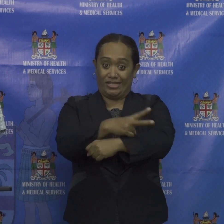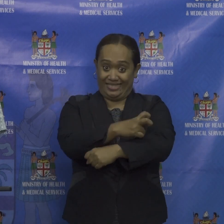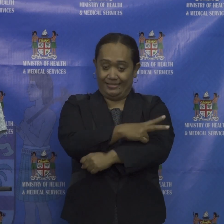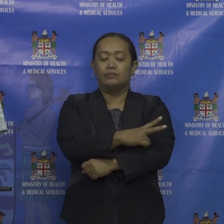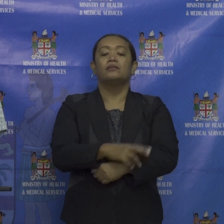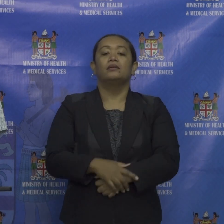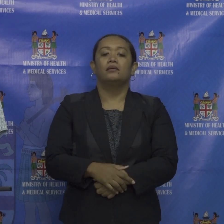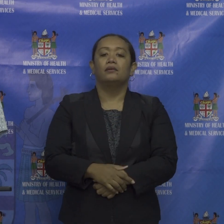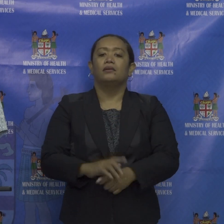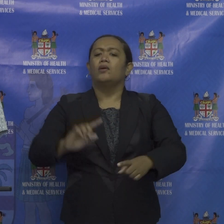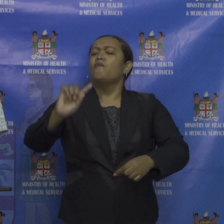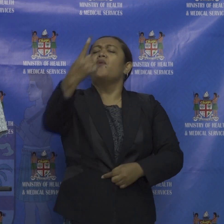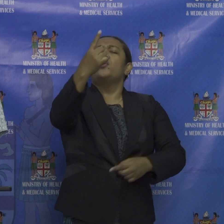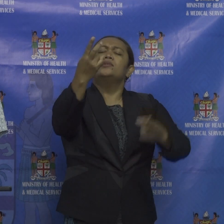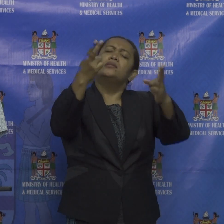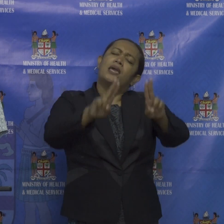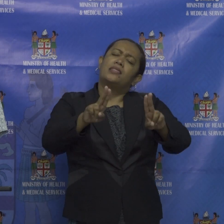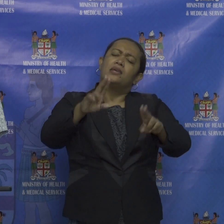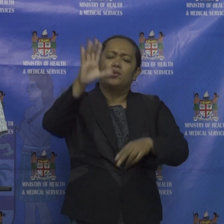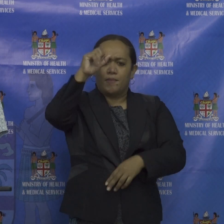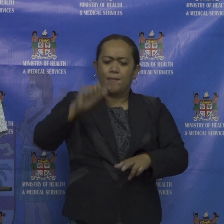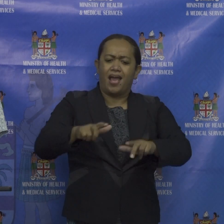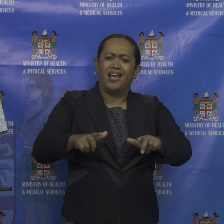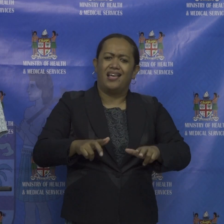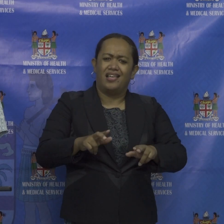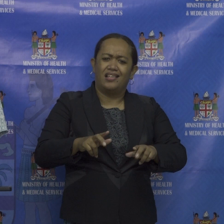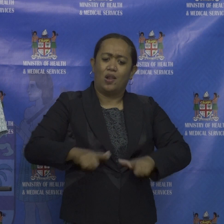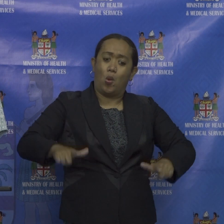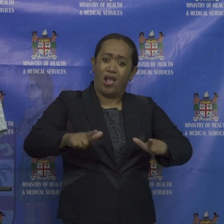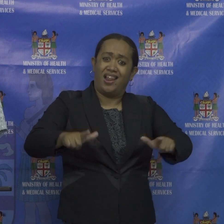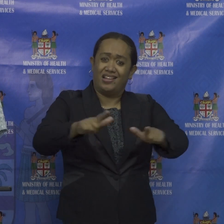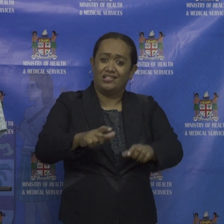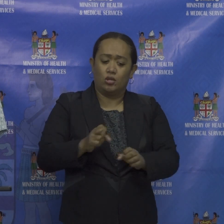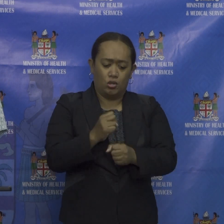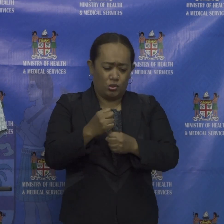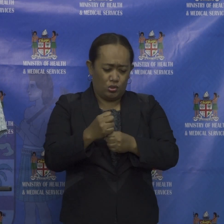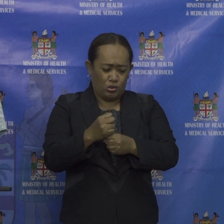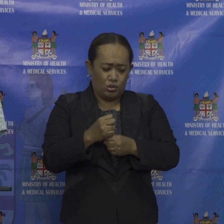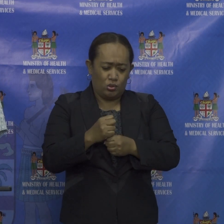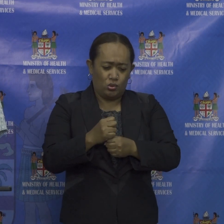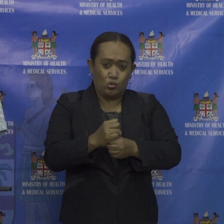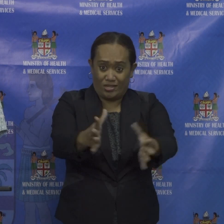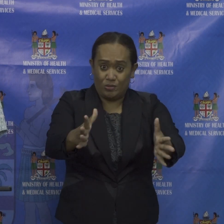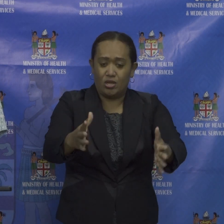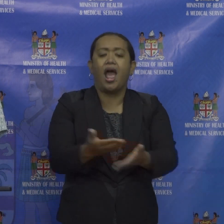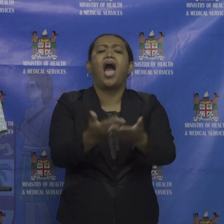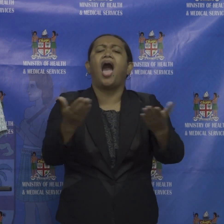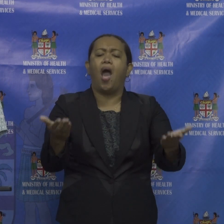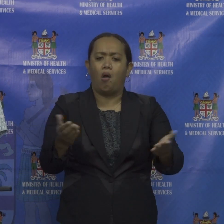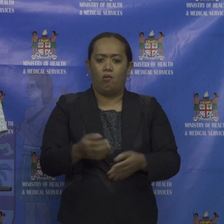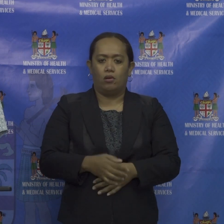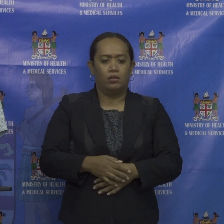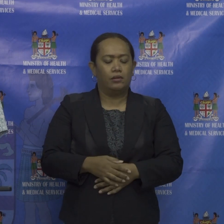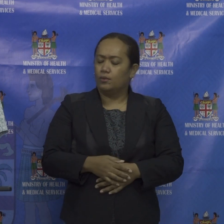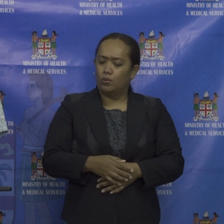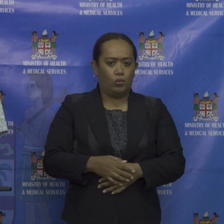The first death from local transmission announced today reminds us of the real grave